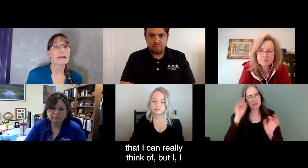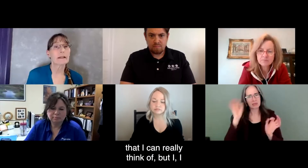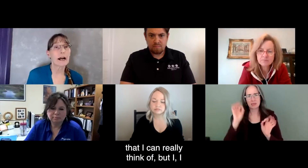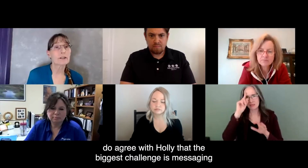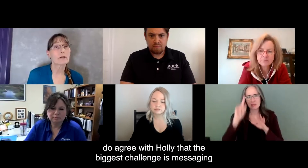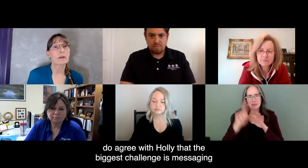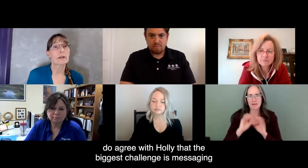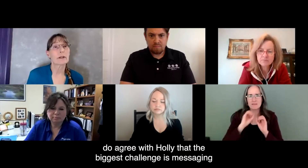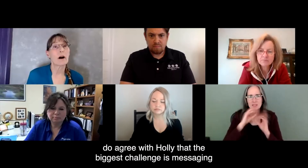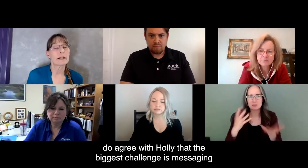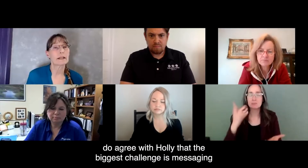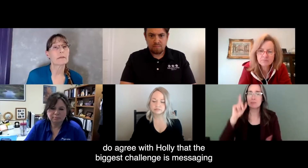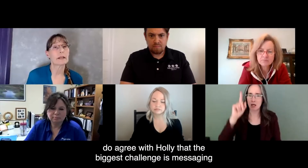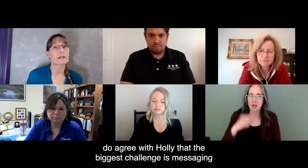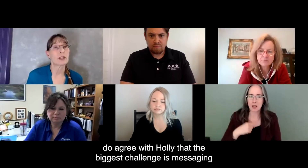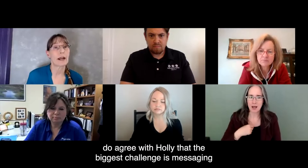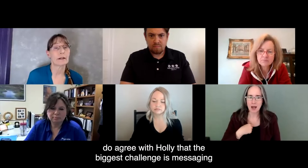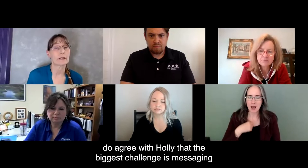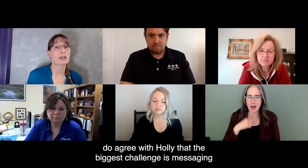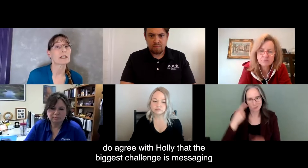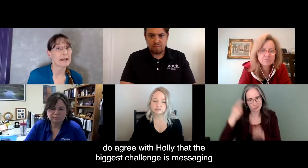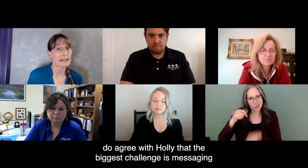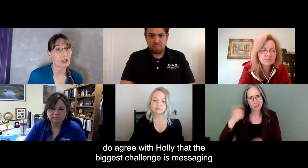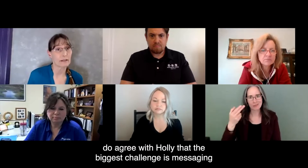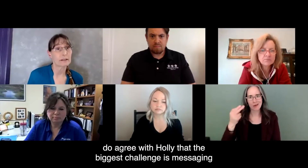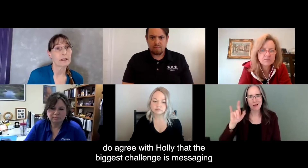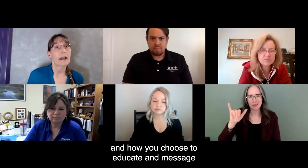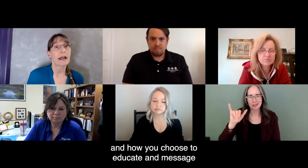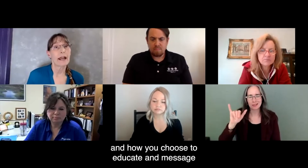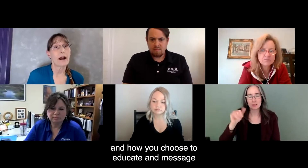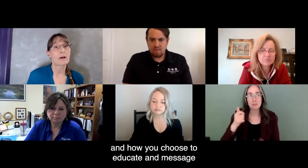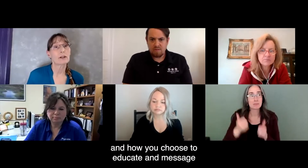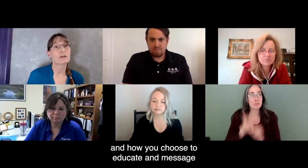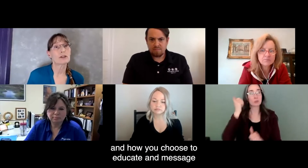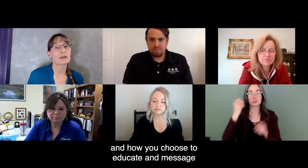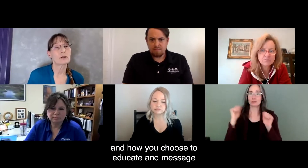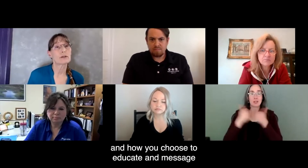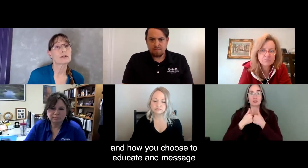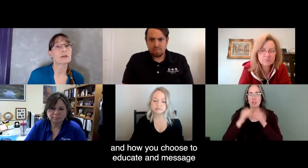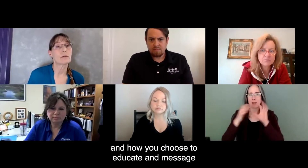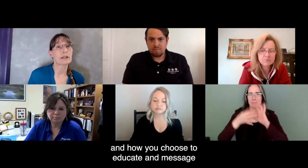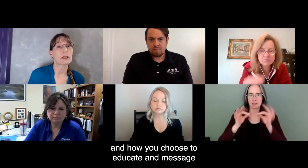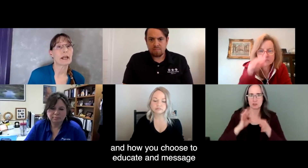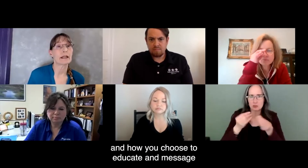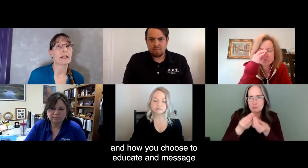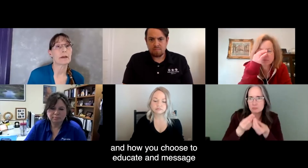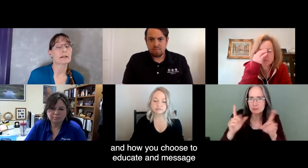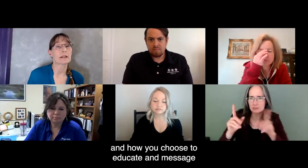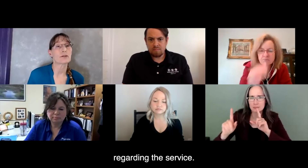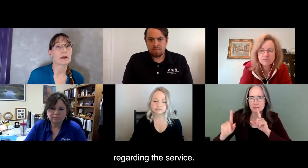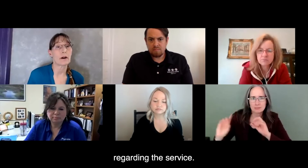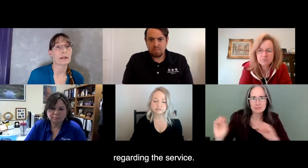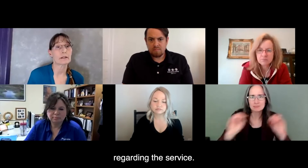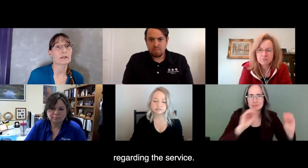But I do agree with Holly that the biggest challenge is messaging and how you choose to educate and